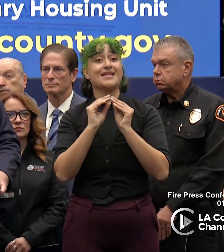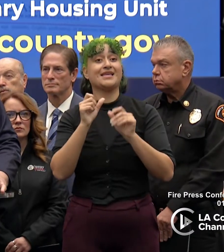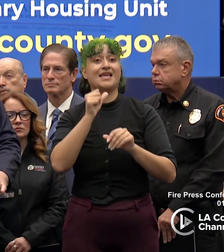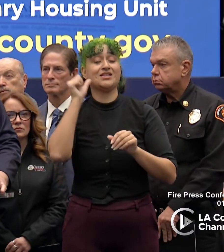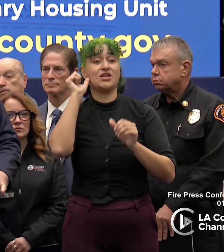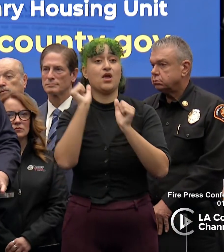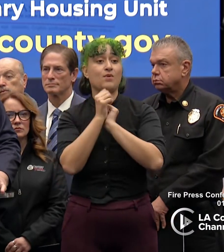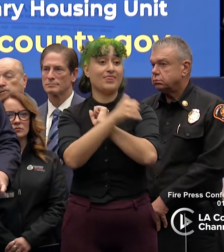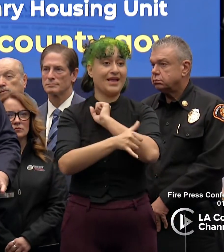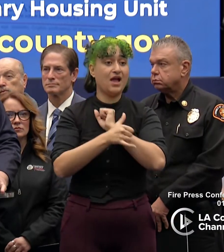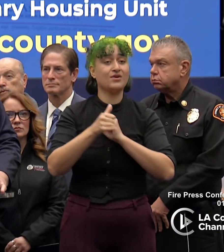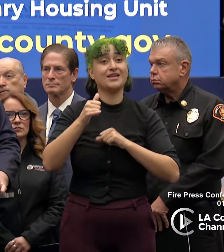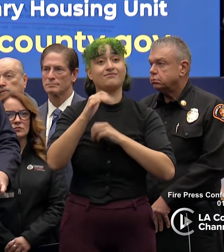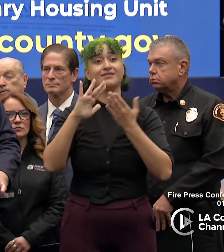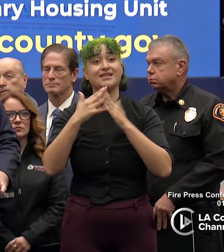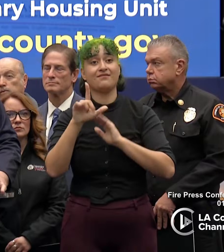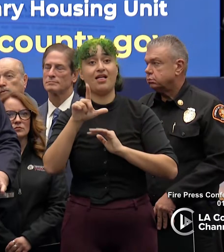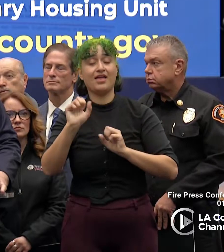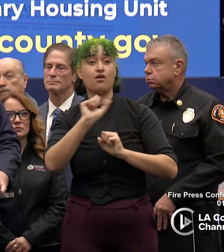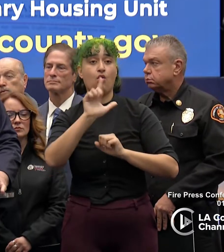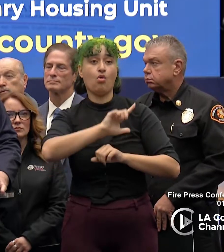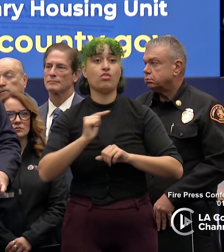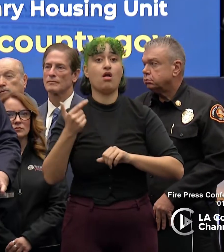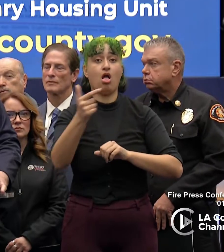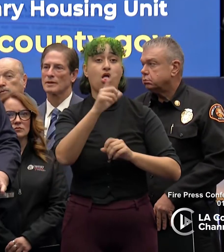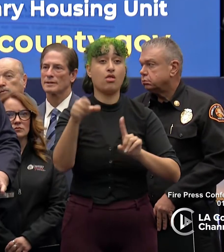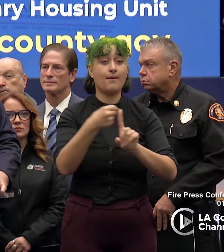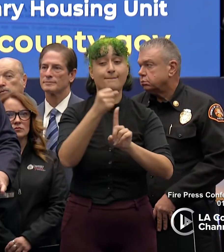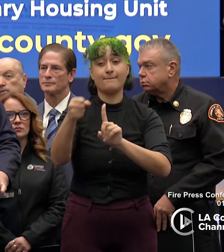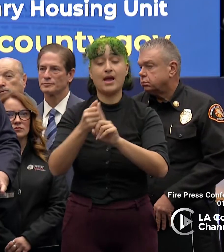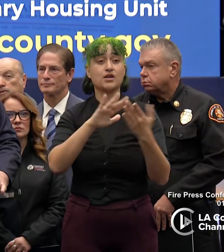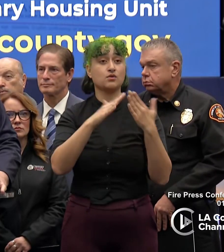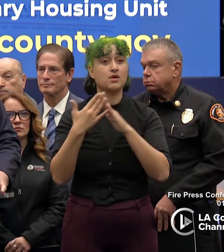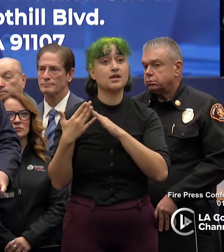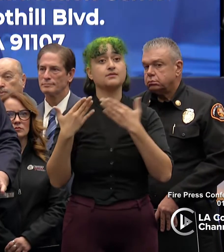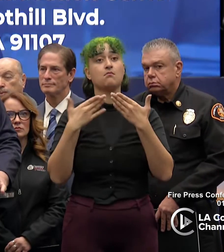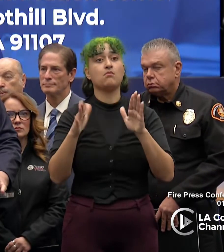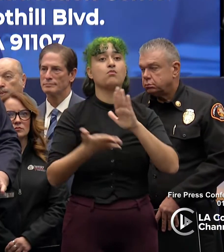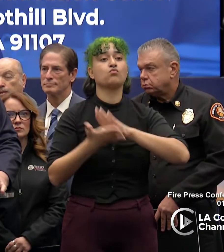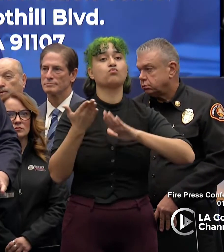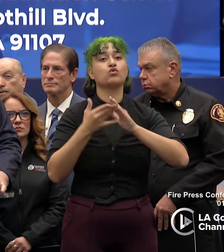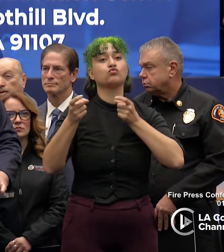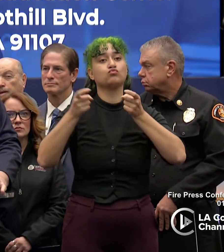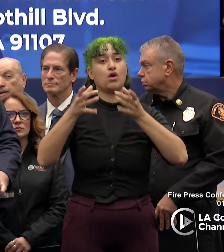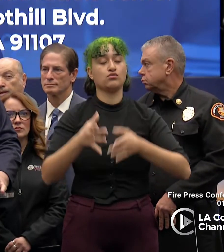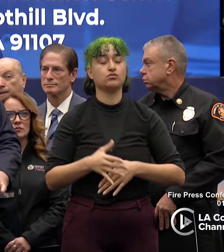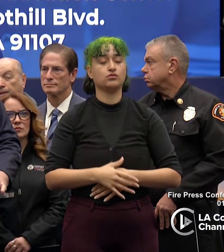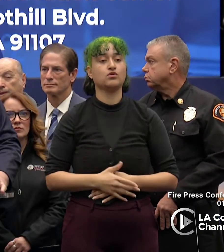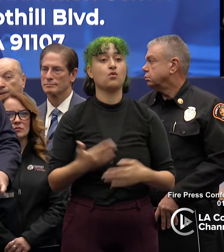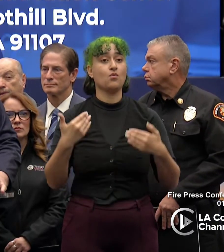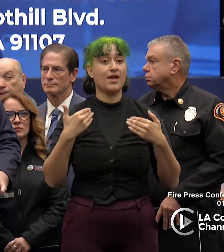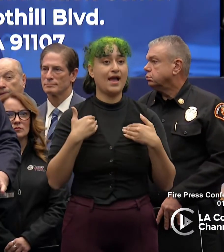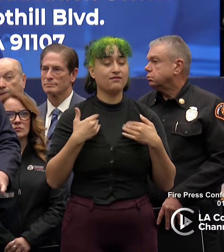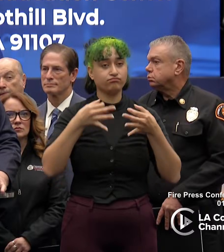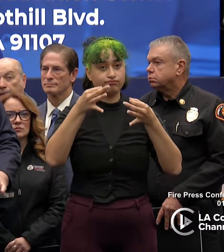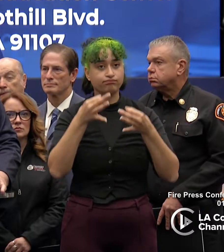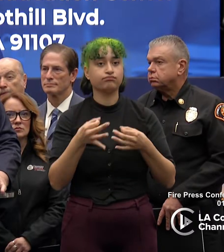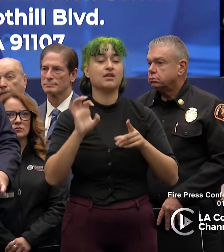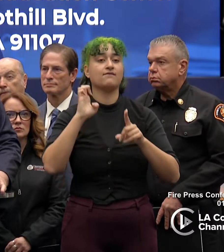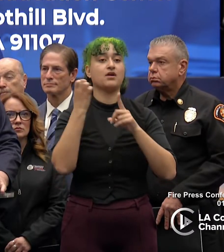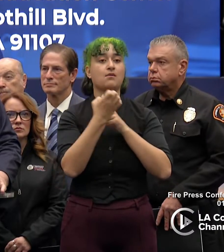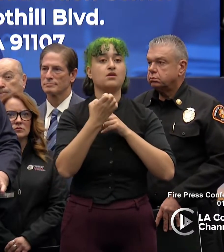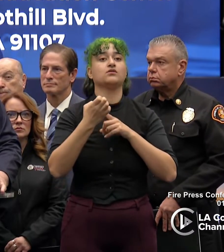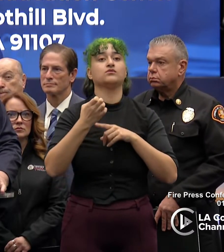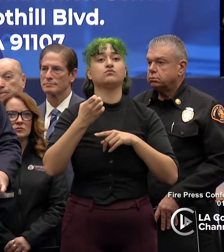county, the city of LA, and all the other impacted communities, public works directors, and we have directed the Environmental